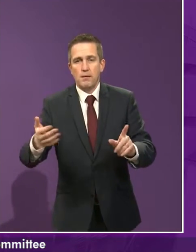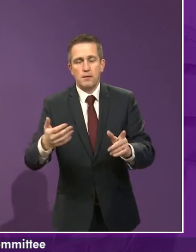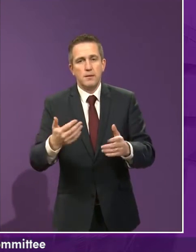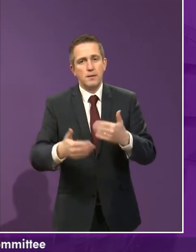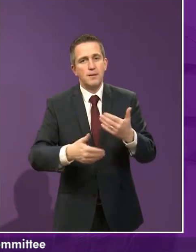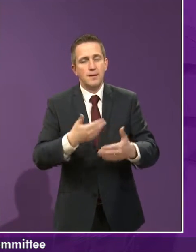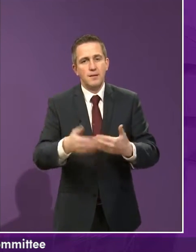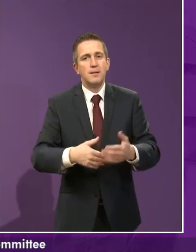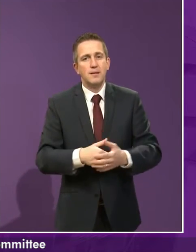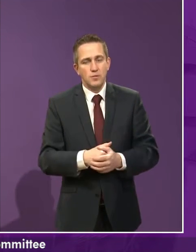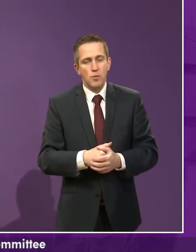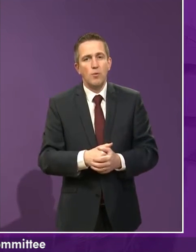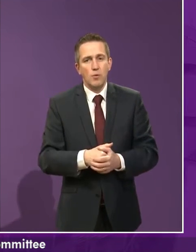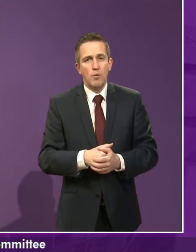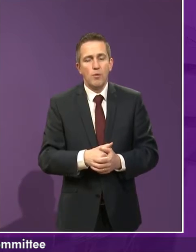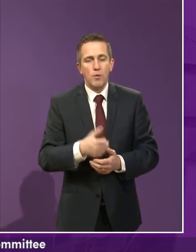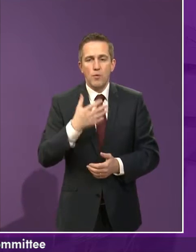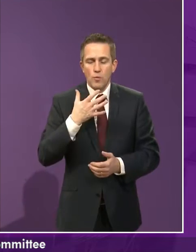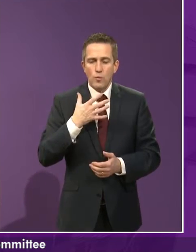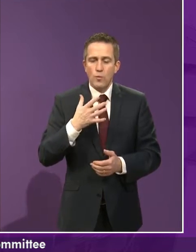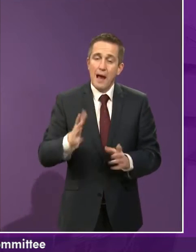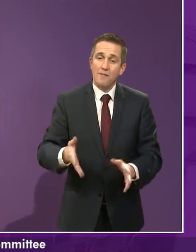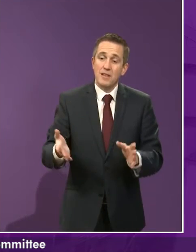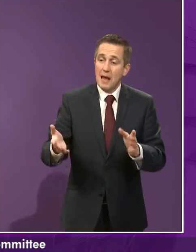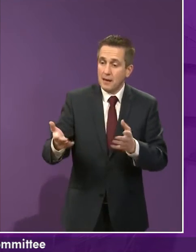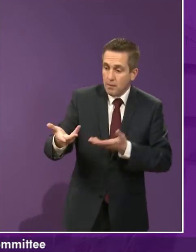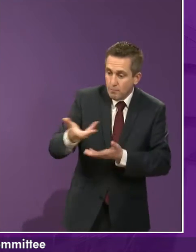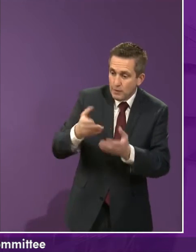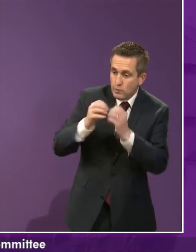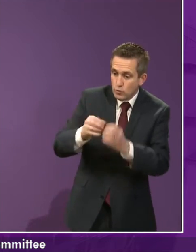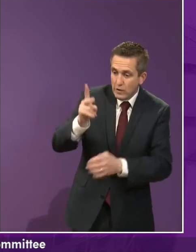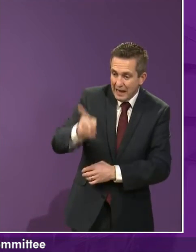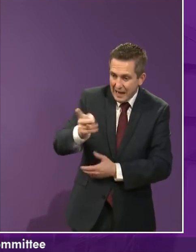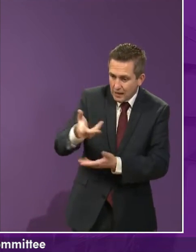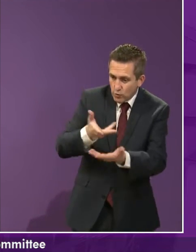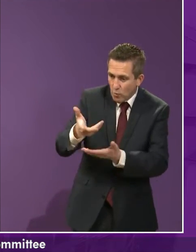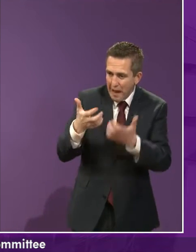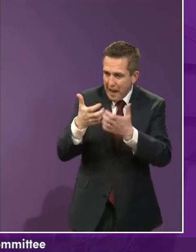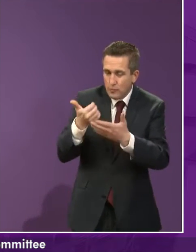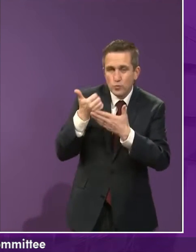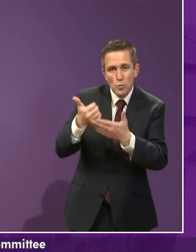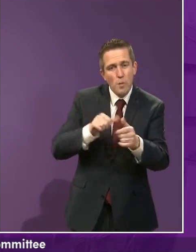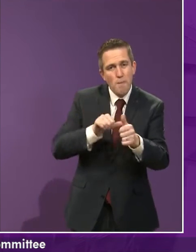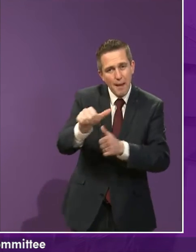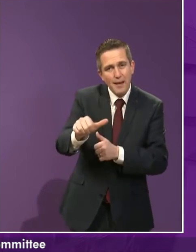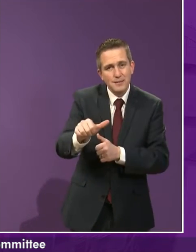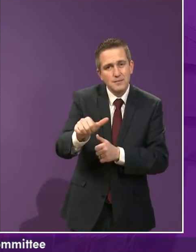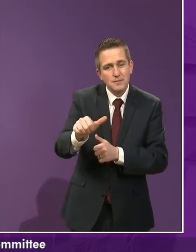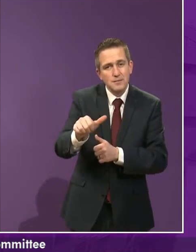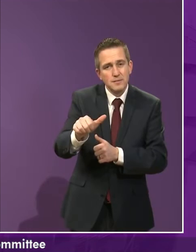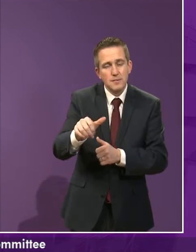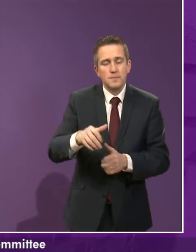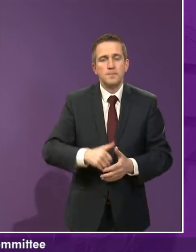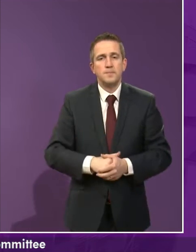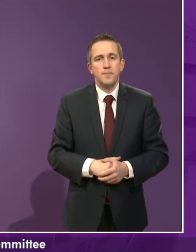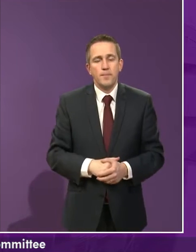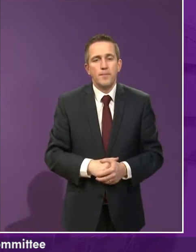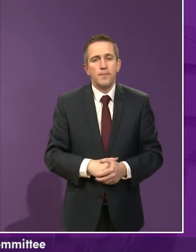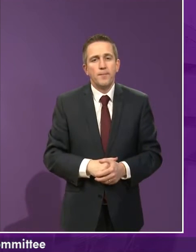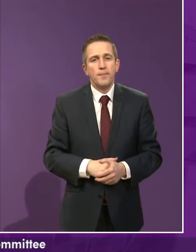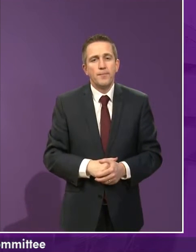window and we need to start from scratch again. So that can be a particular challenge, and I feel